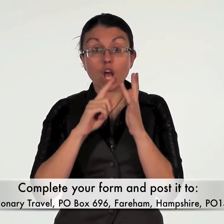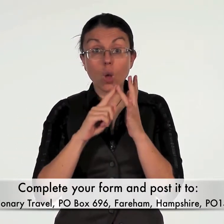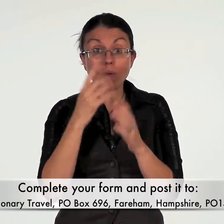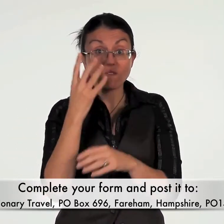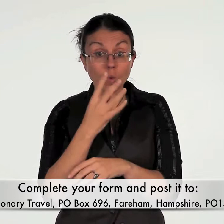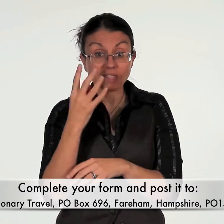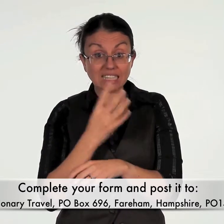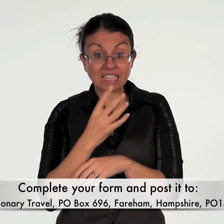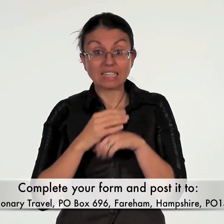PD